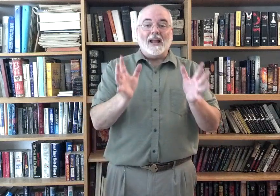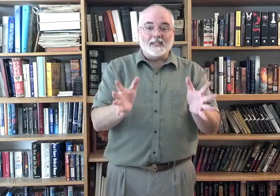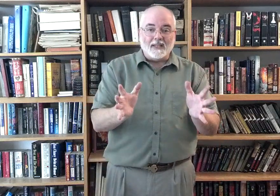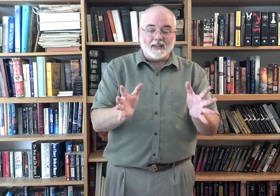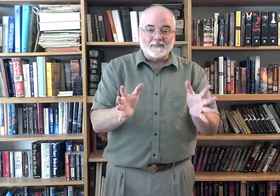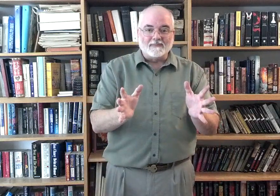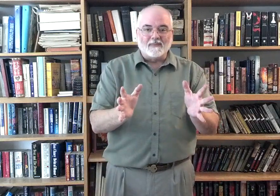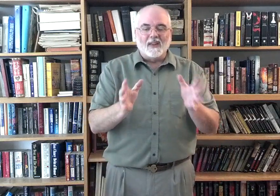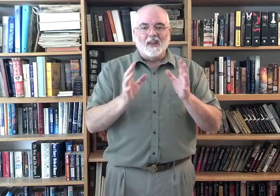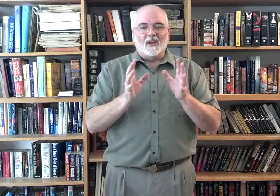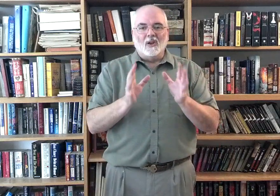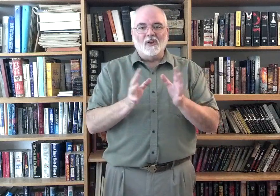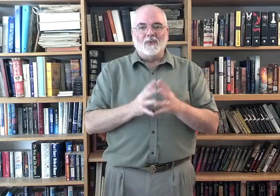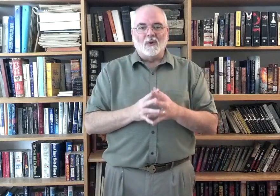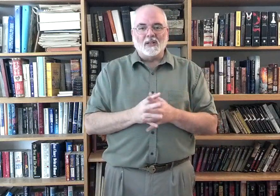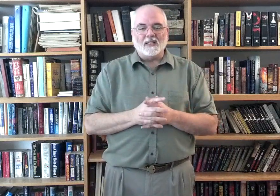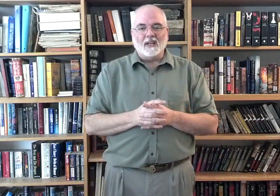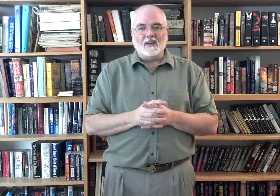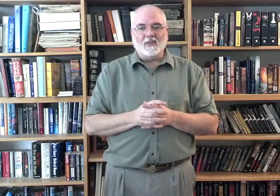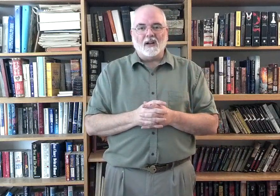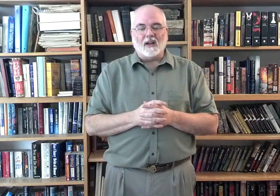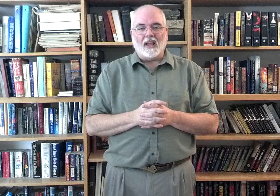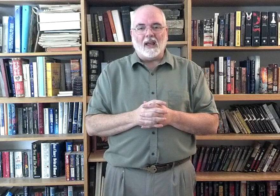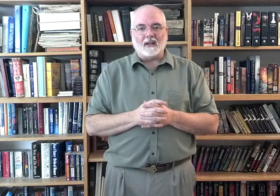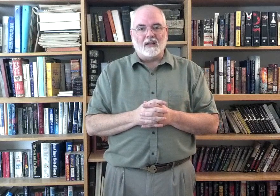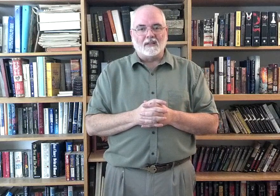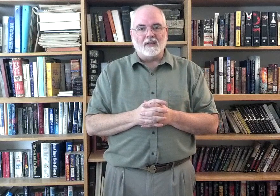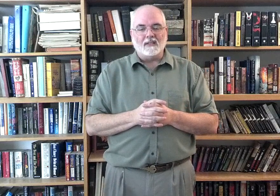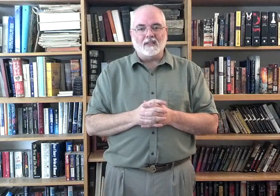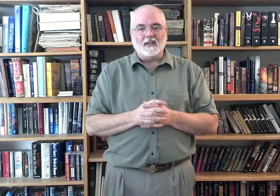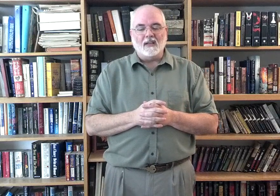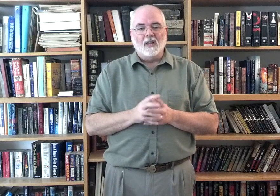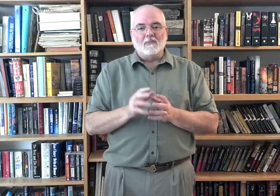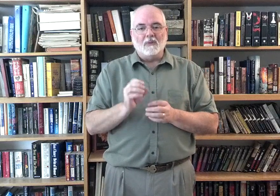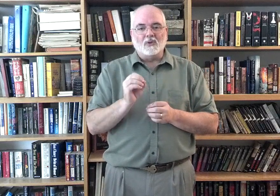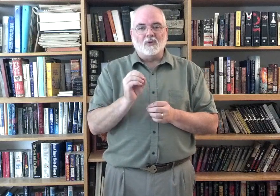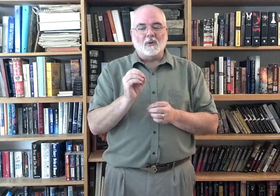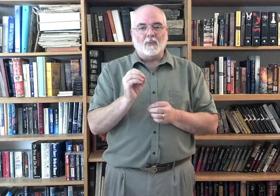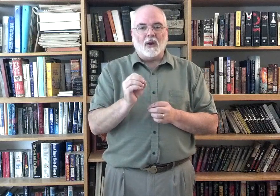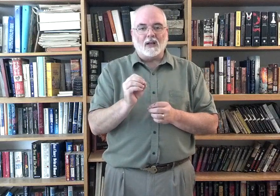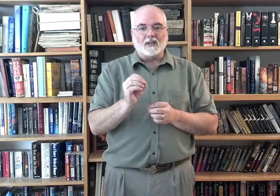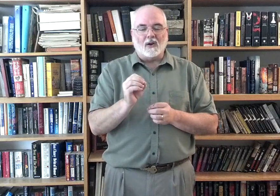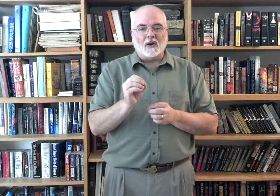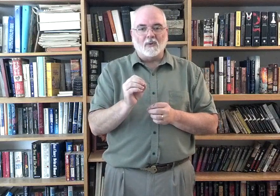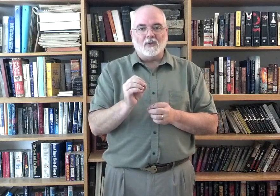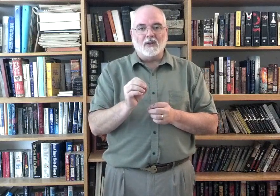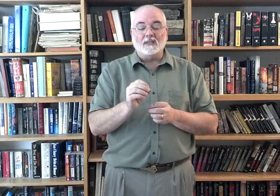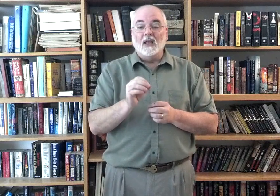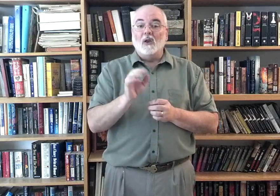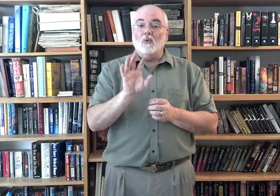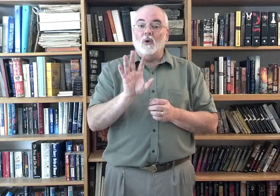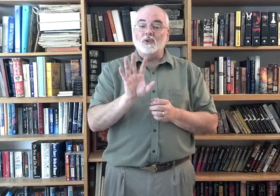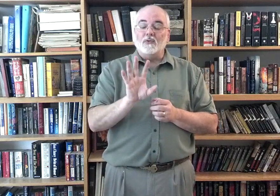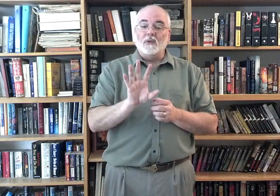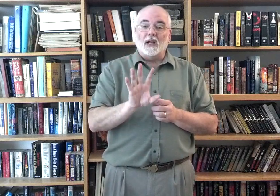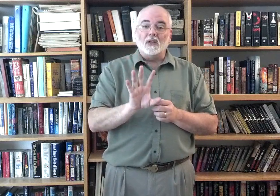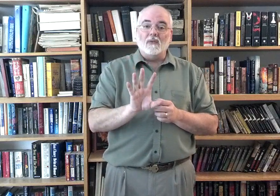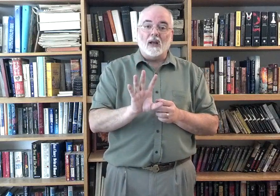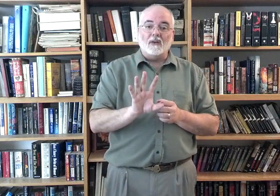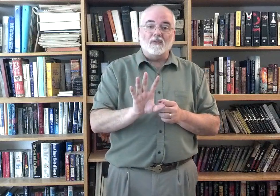it. Looking forward to seeing you there at LTC. Be sure to practice hard with this. Once you feel like you've gotten through